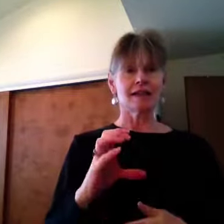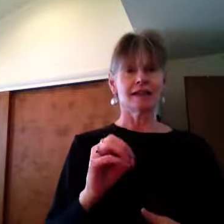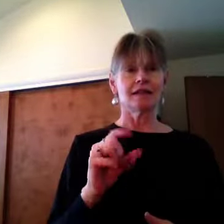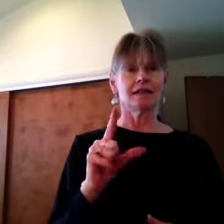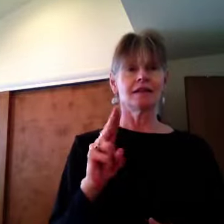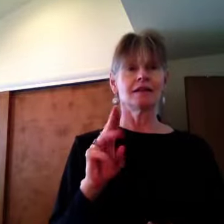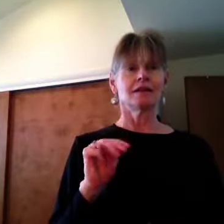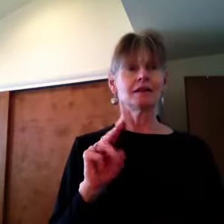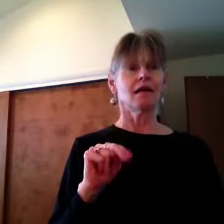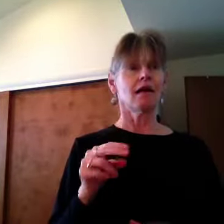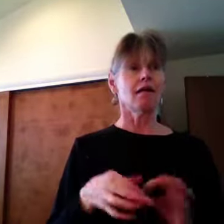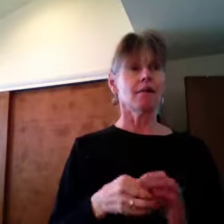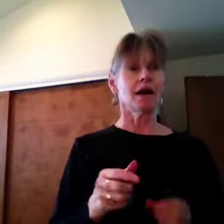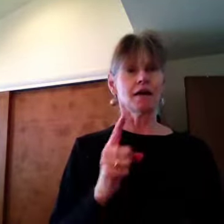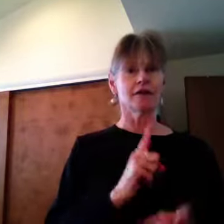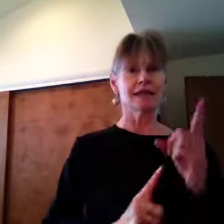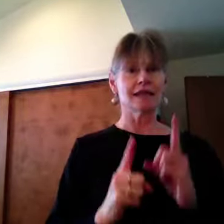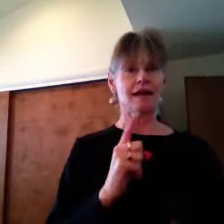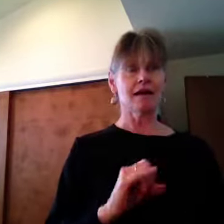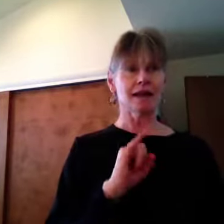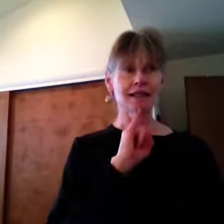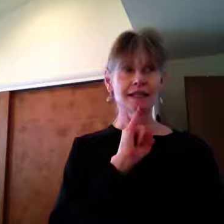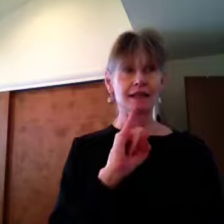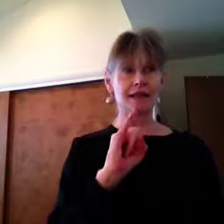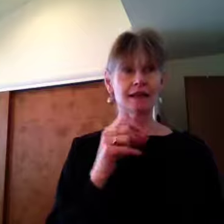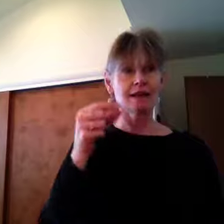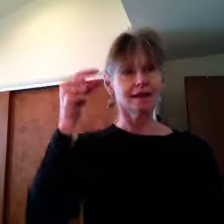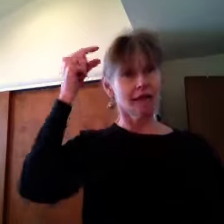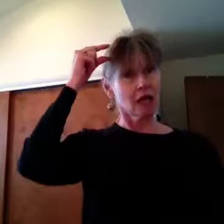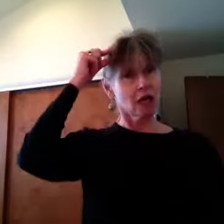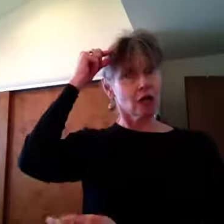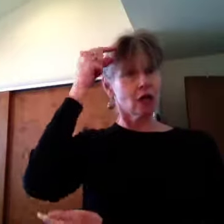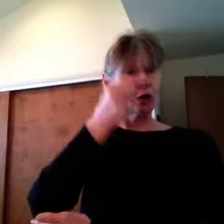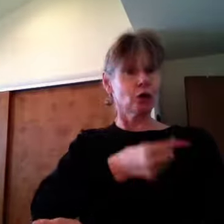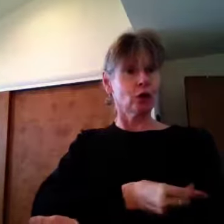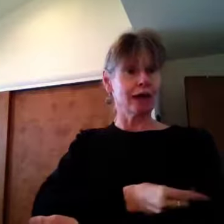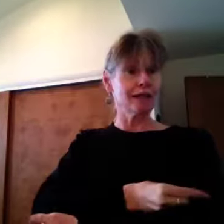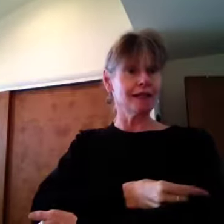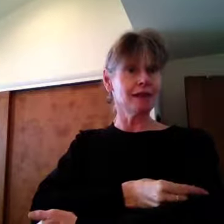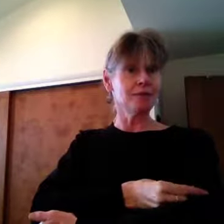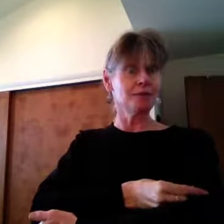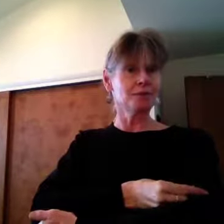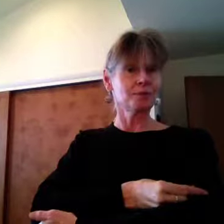next column of signs is grandson,